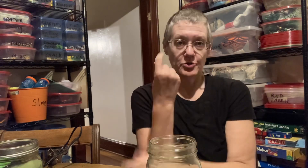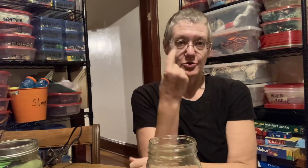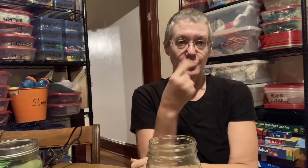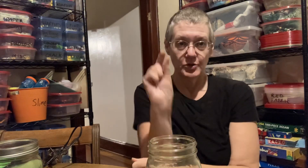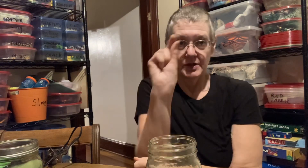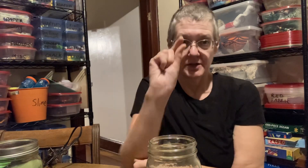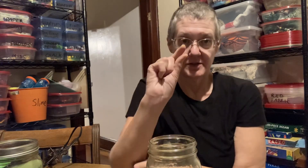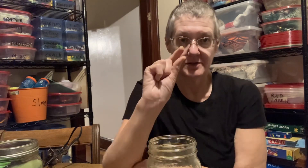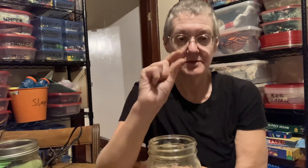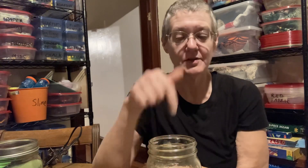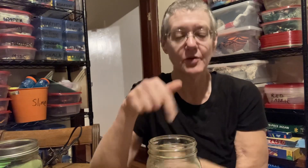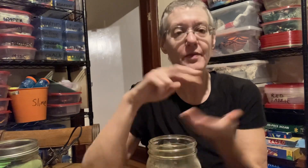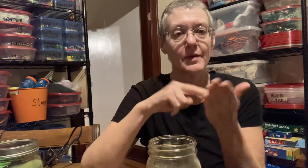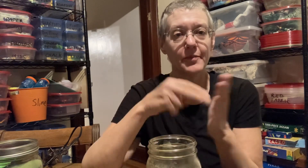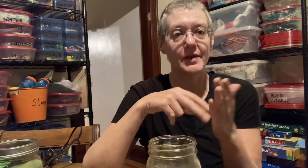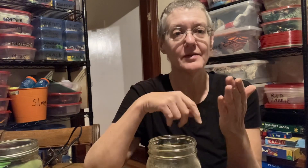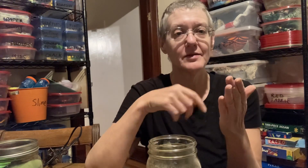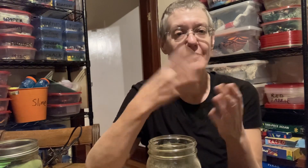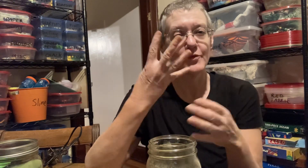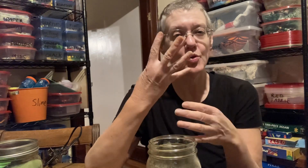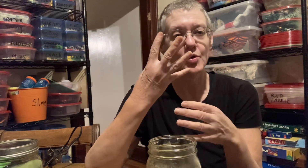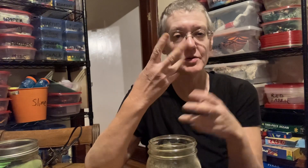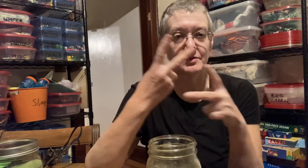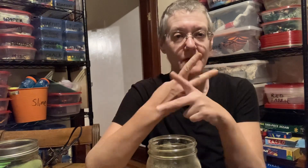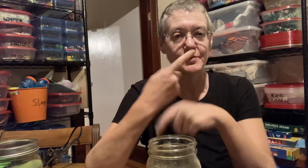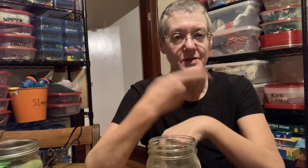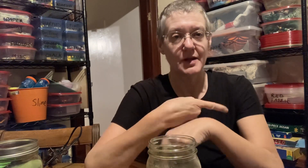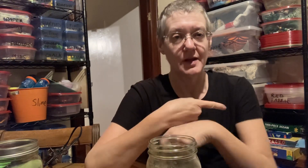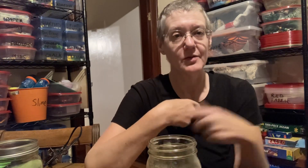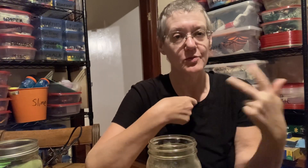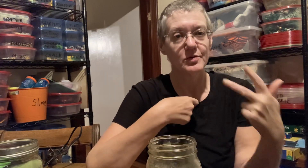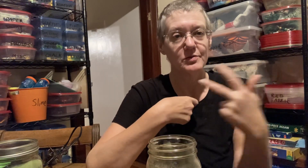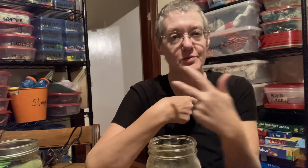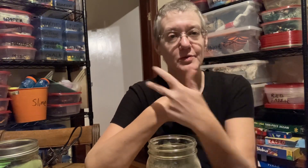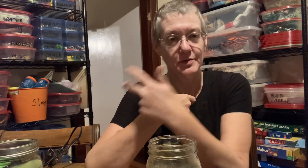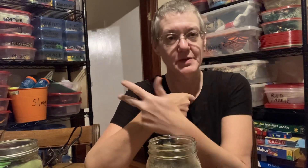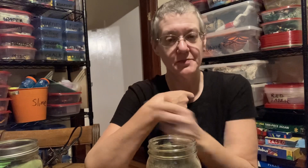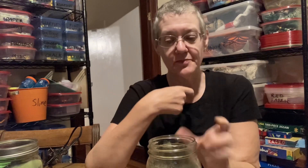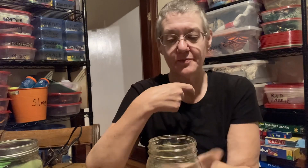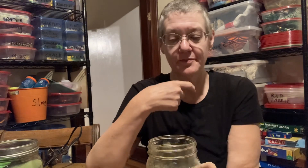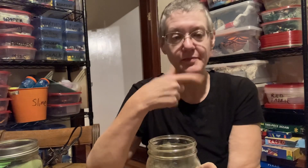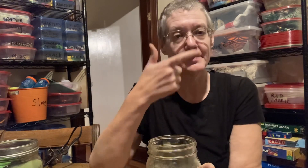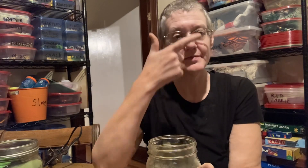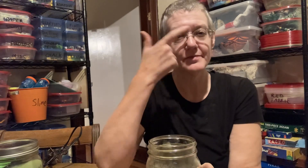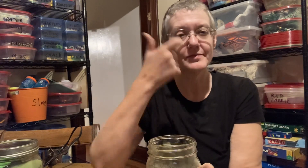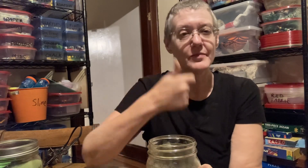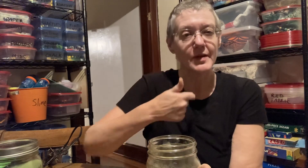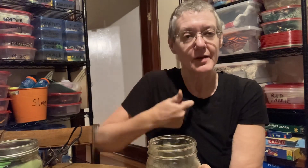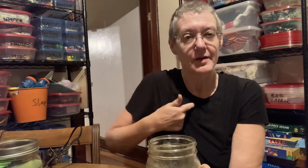greens. So that means if I eat 4 times a day, 3 at each meal.